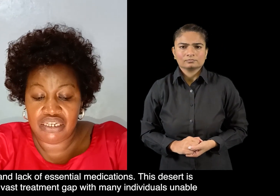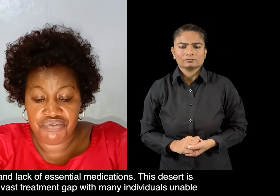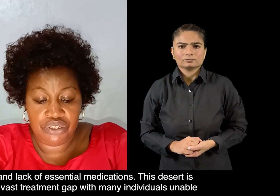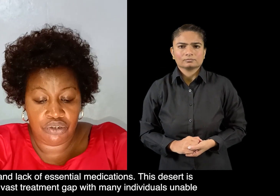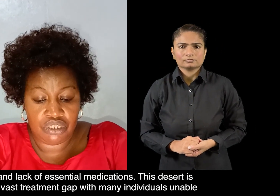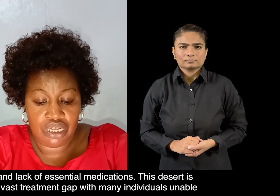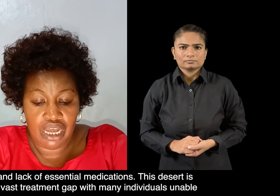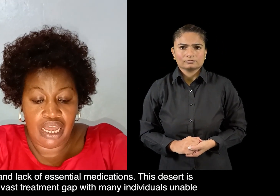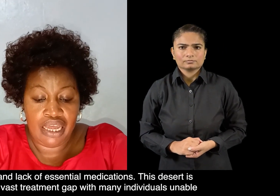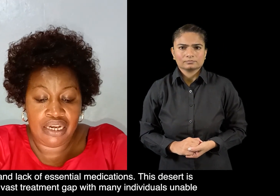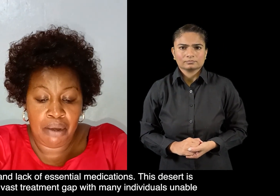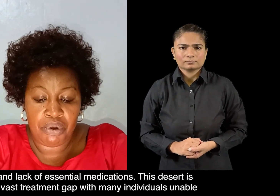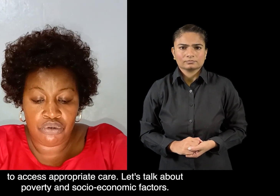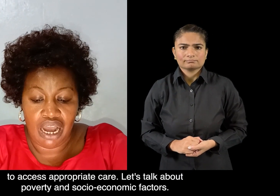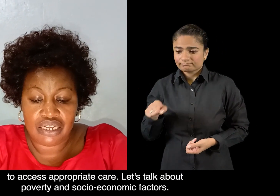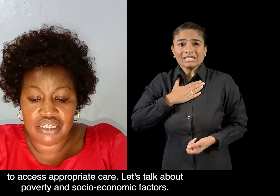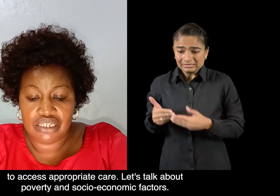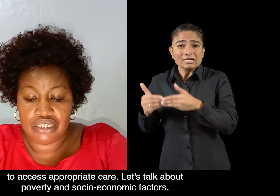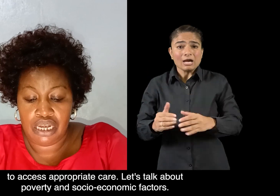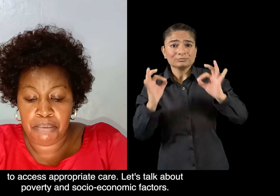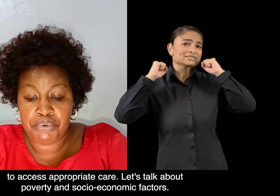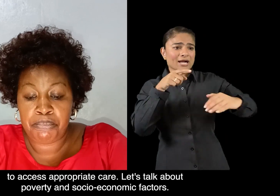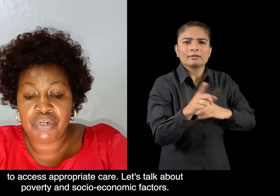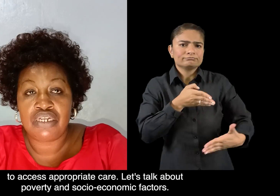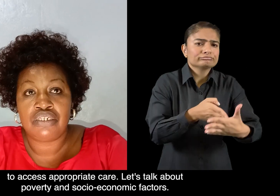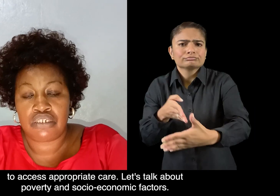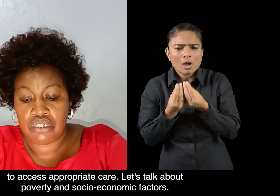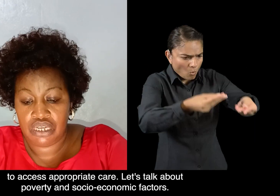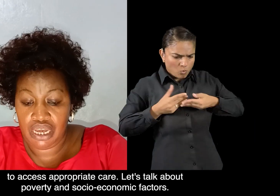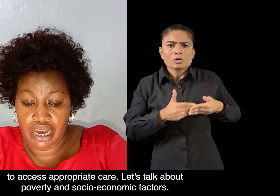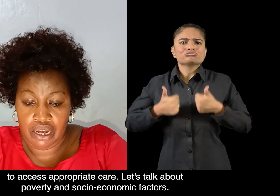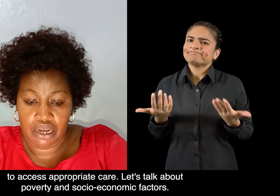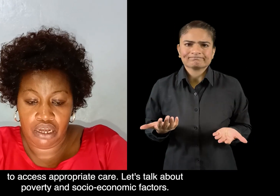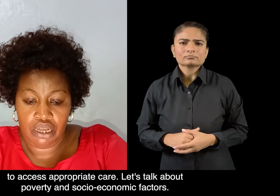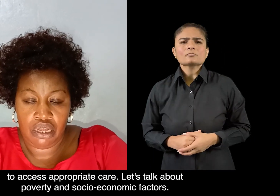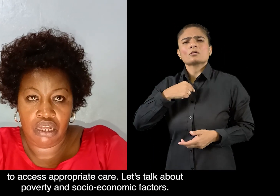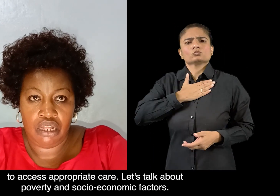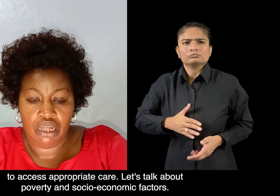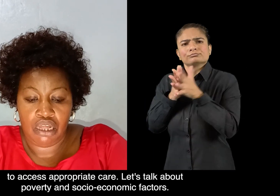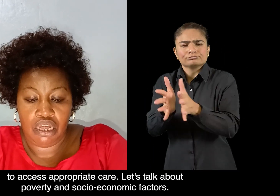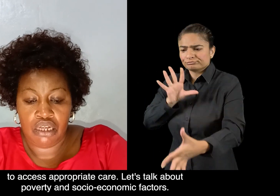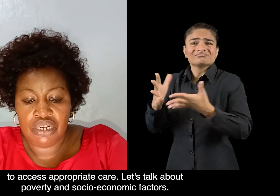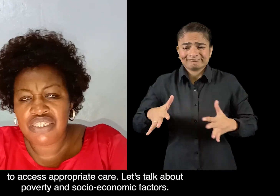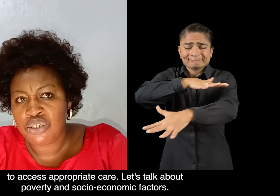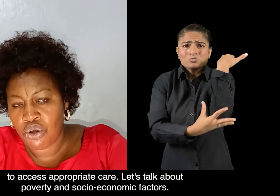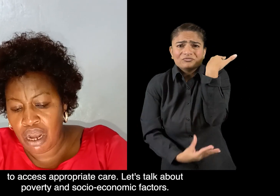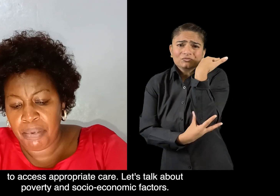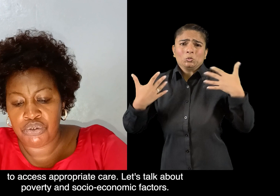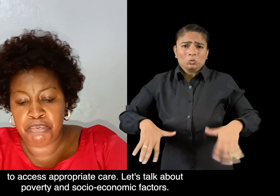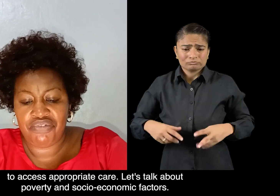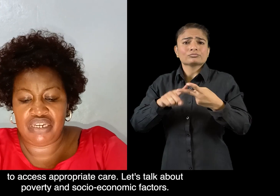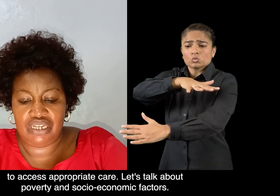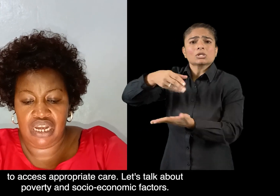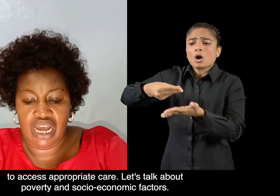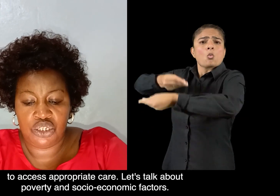many individuals unable to access appropriate care. Let's talk